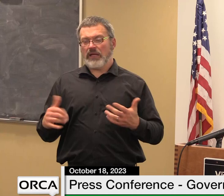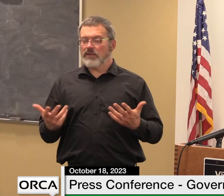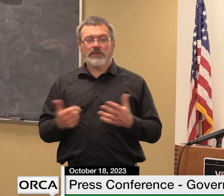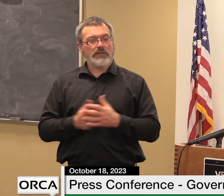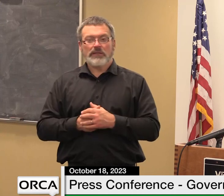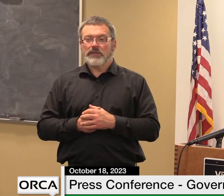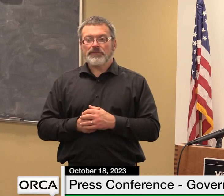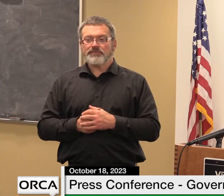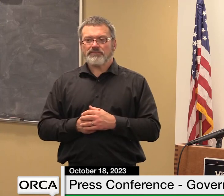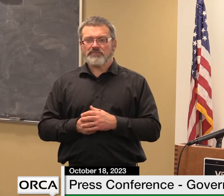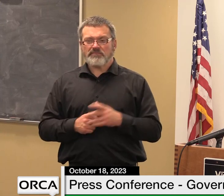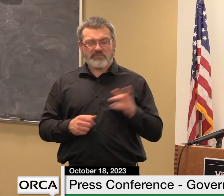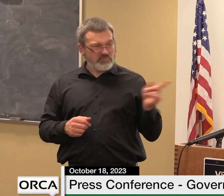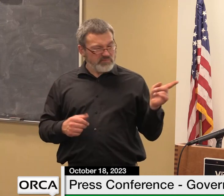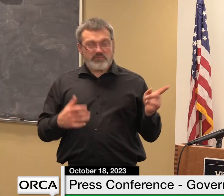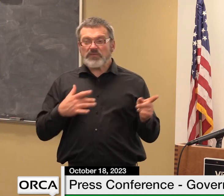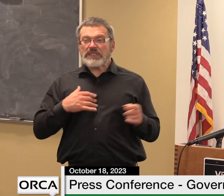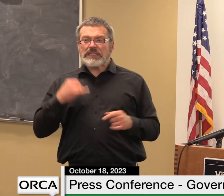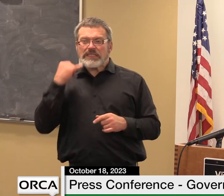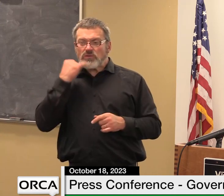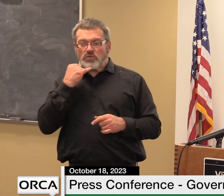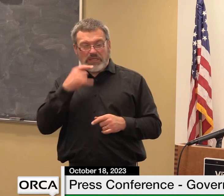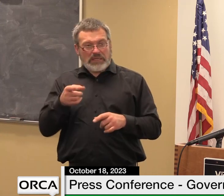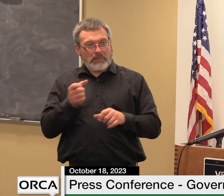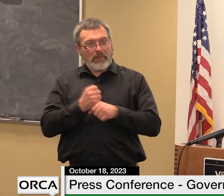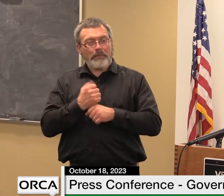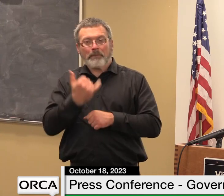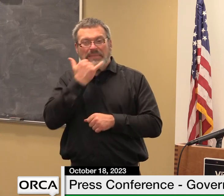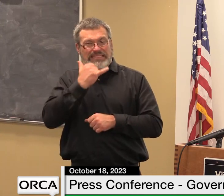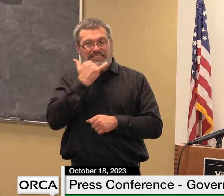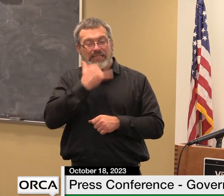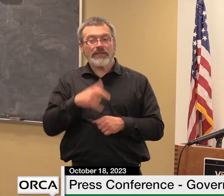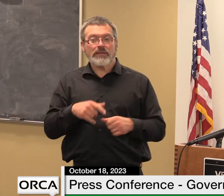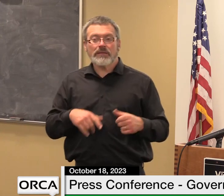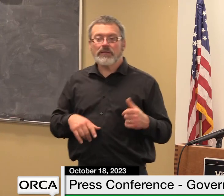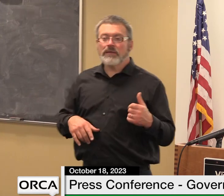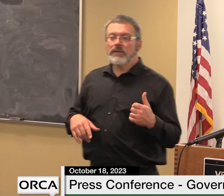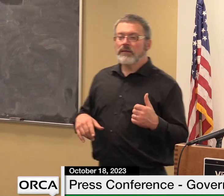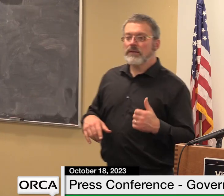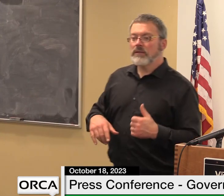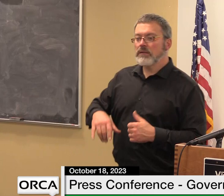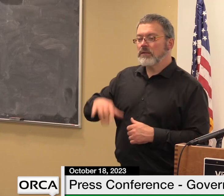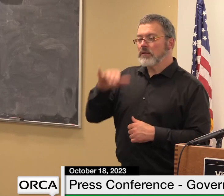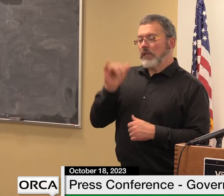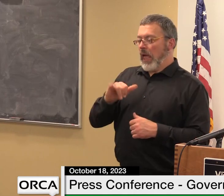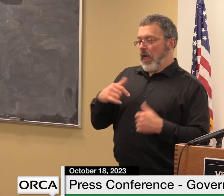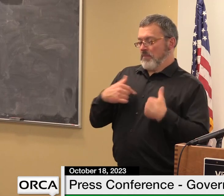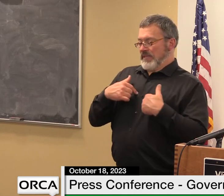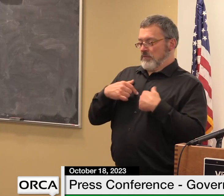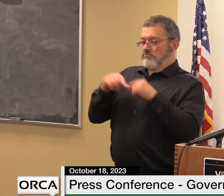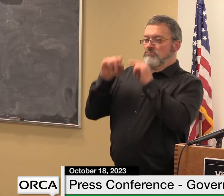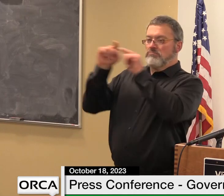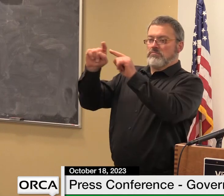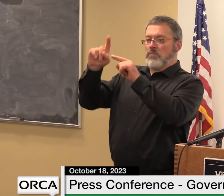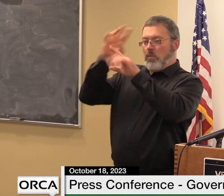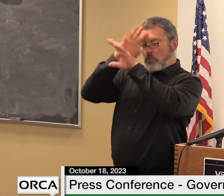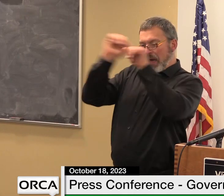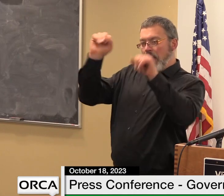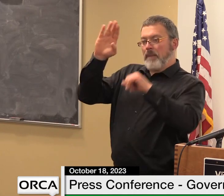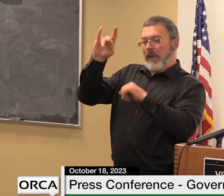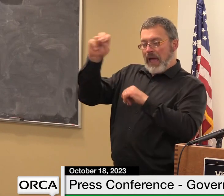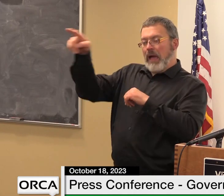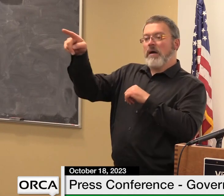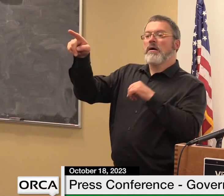Do you think Israel erred there? Well, again, I think that's what President Biden is doing there now, trying to bridge the gaps, pull people